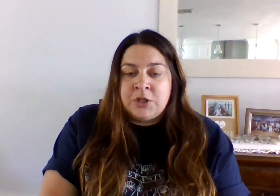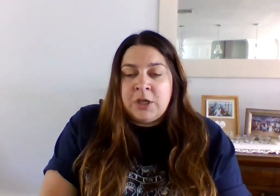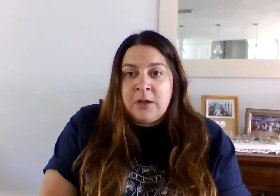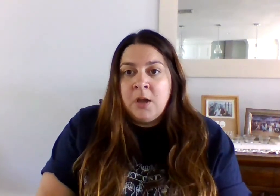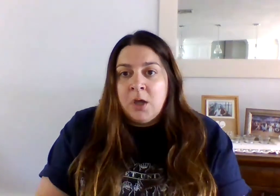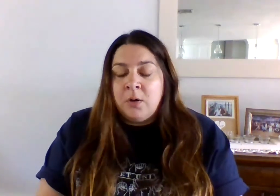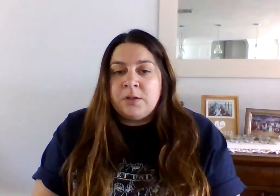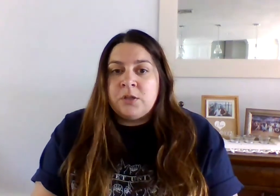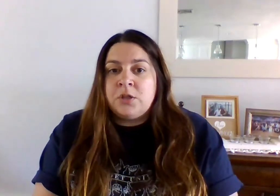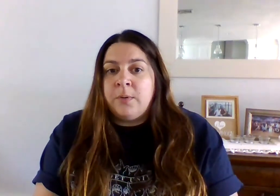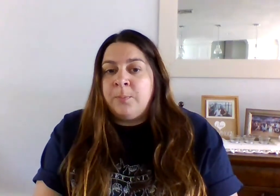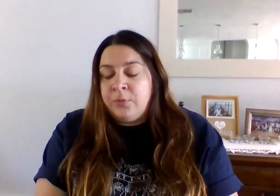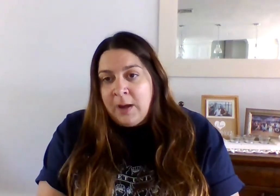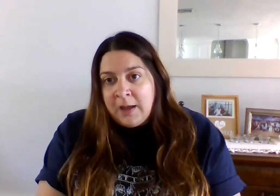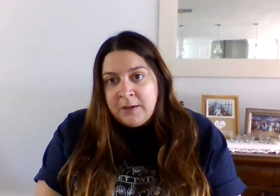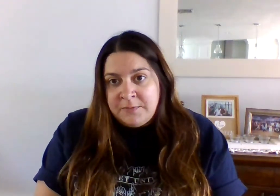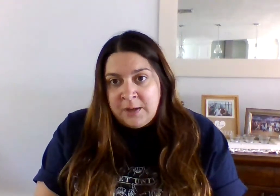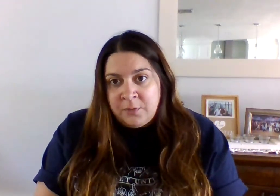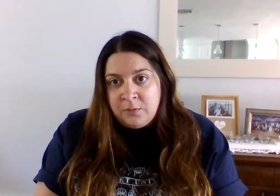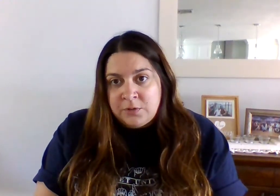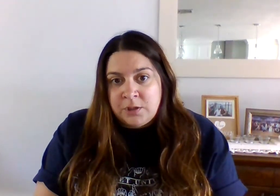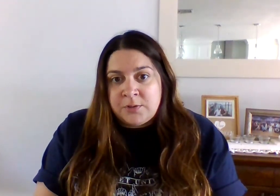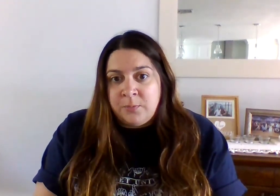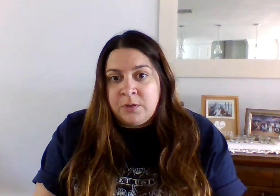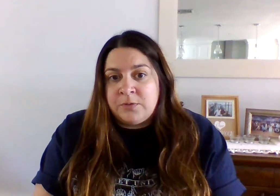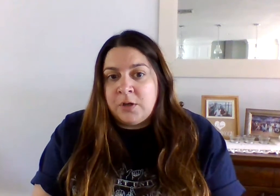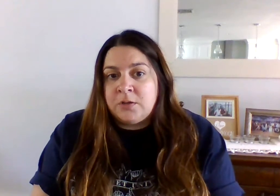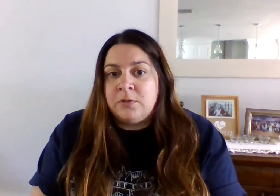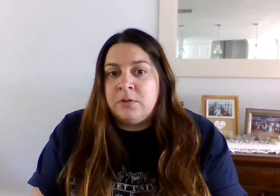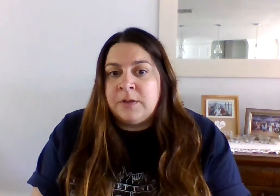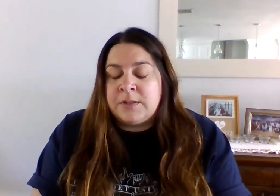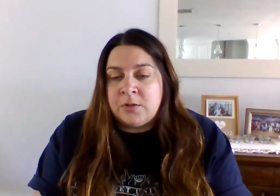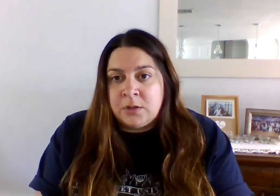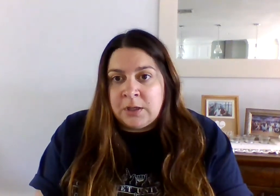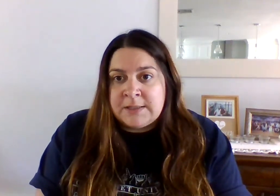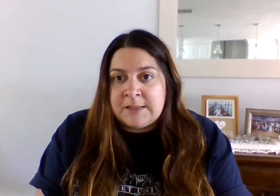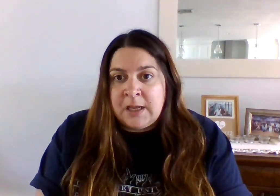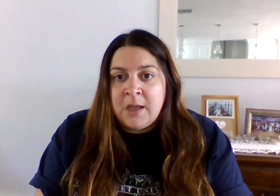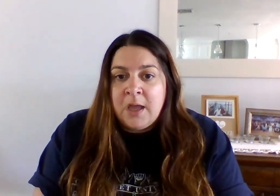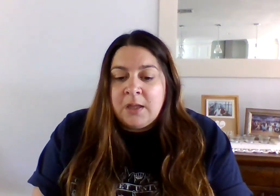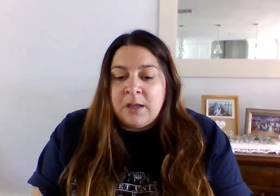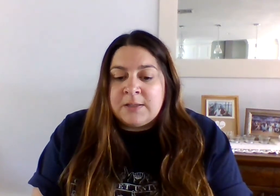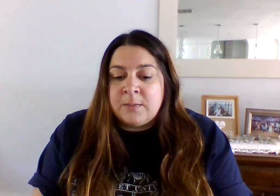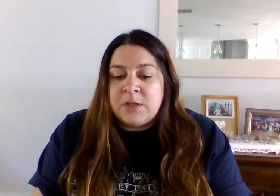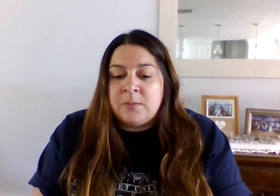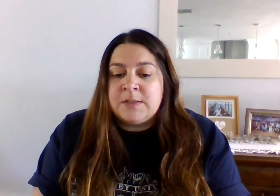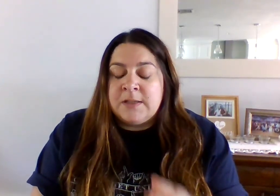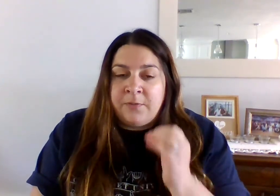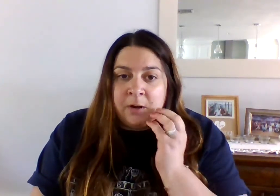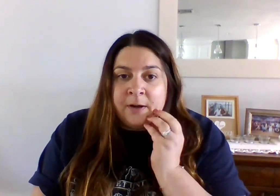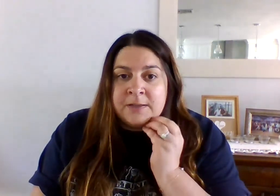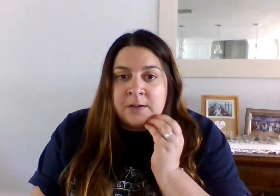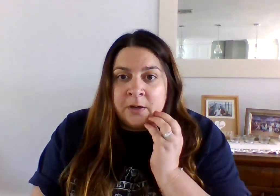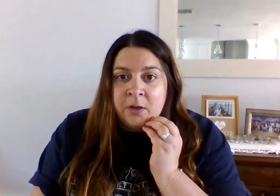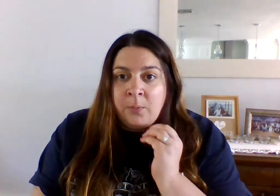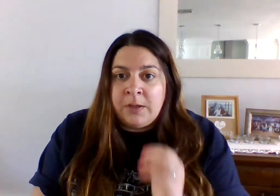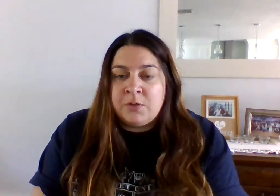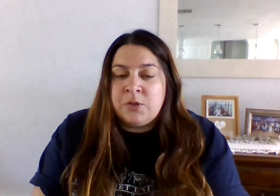oppression or is it showing pride of deaf culture? So when you start doing your research, you're going to see that sometimes deaf artists are going